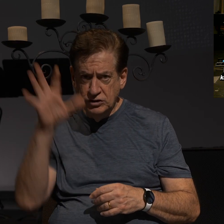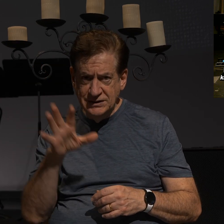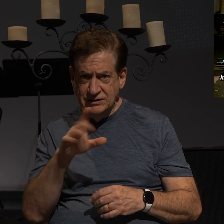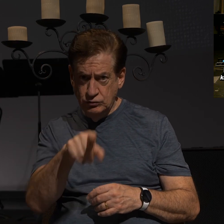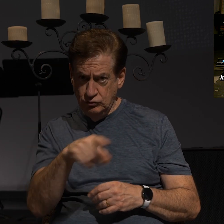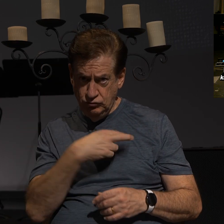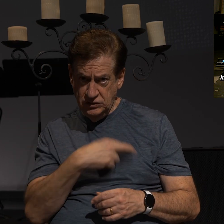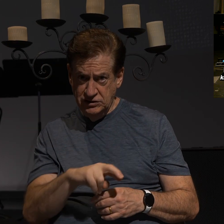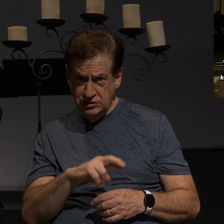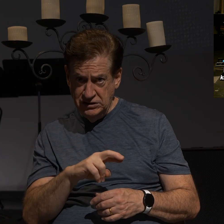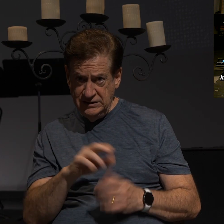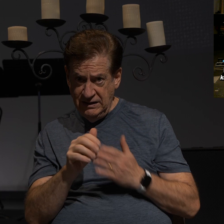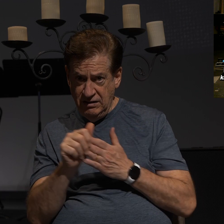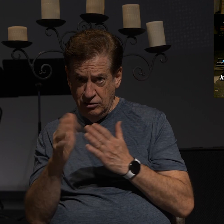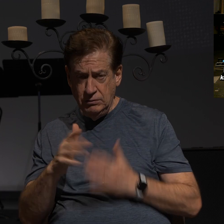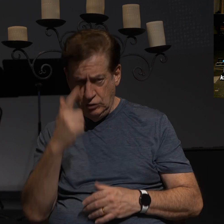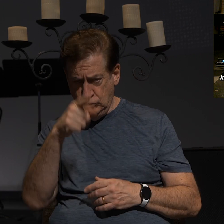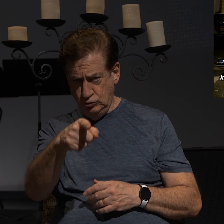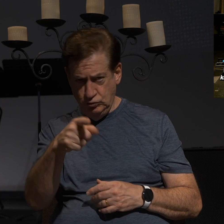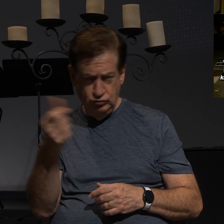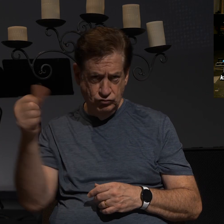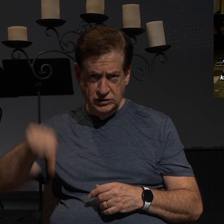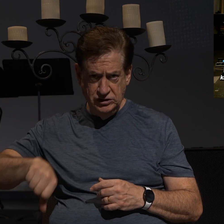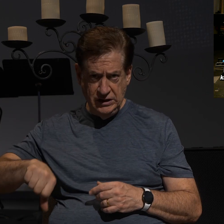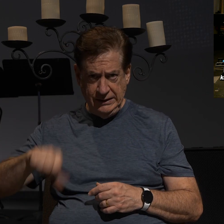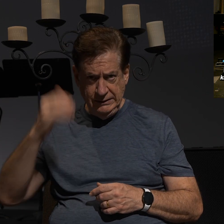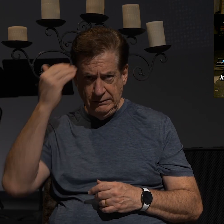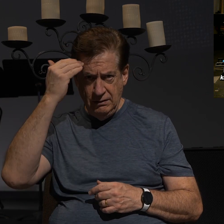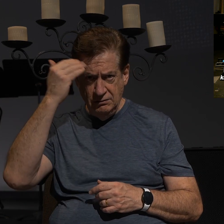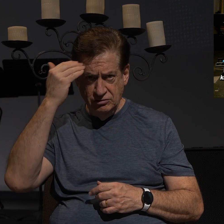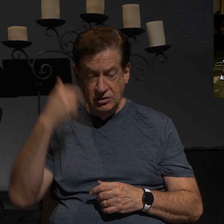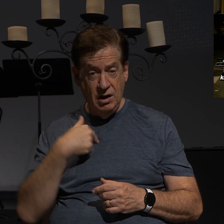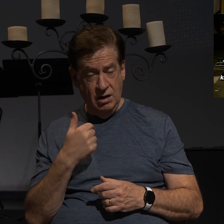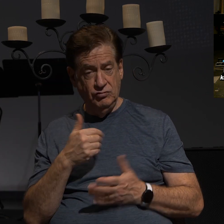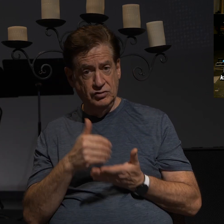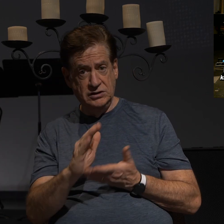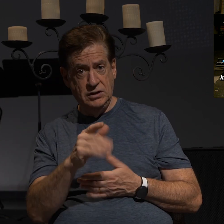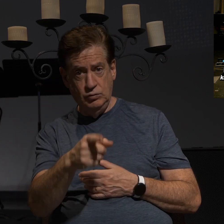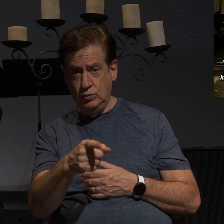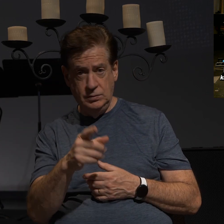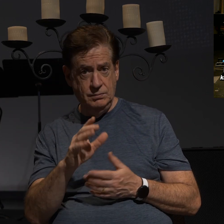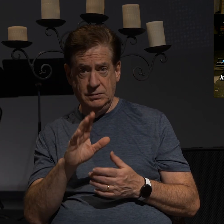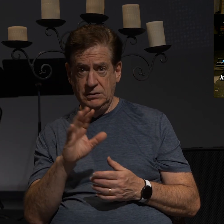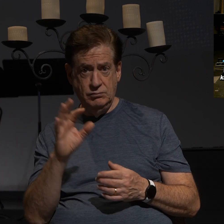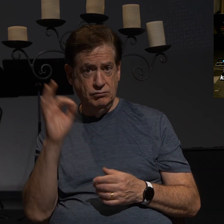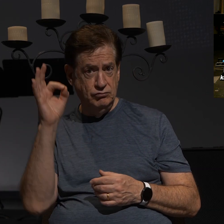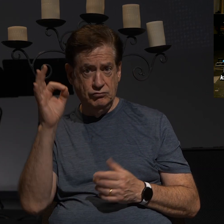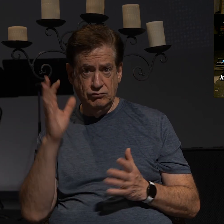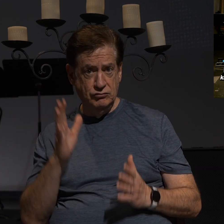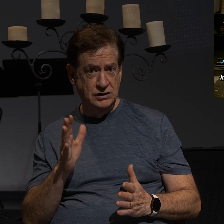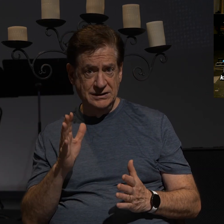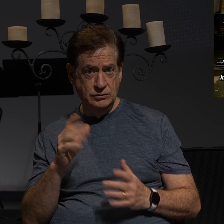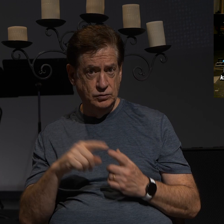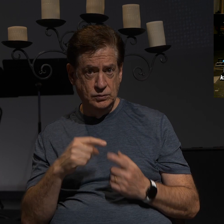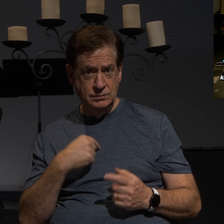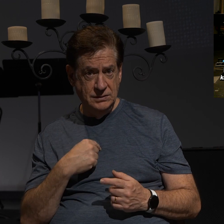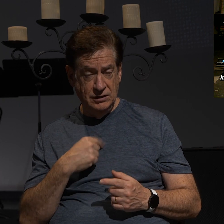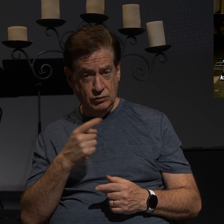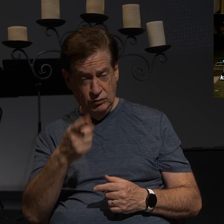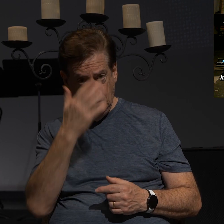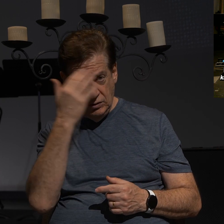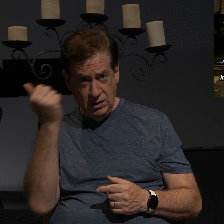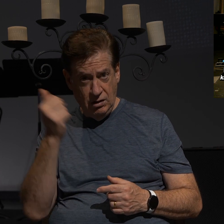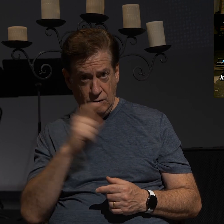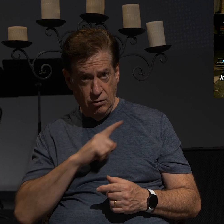because you have rejected knowledge. I reject you from being a priest to me. And since you've forgotten the law of your God,